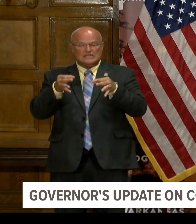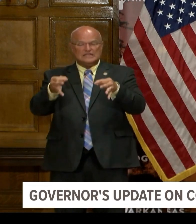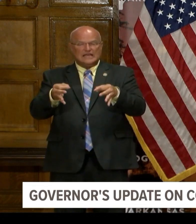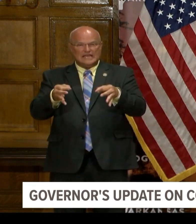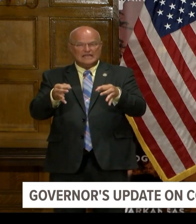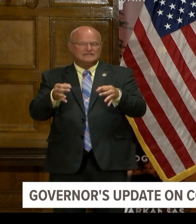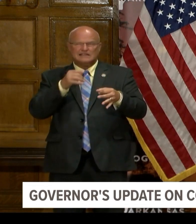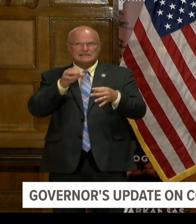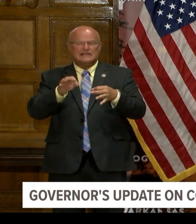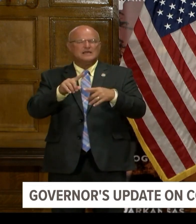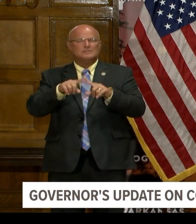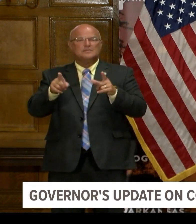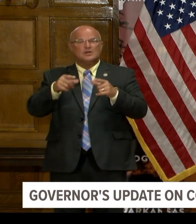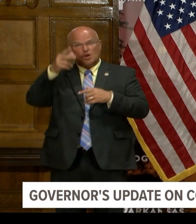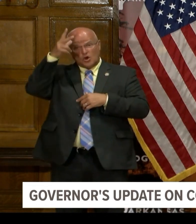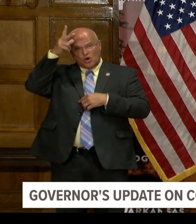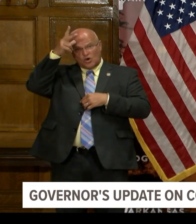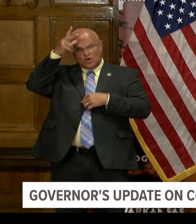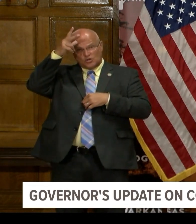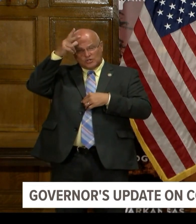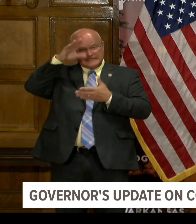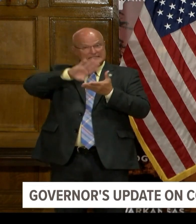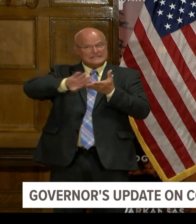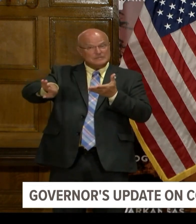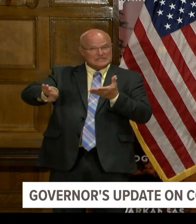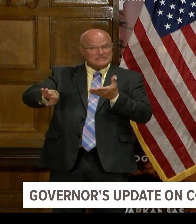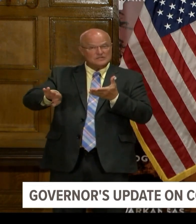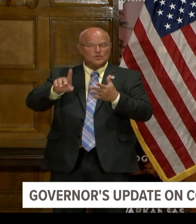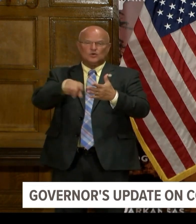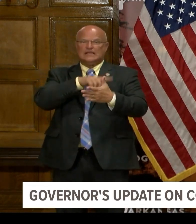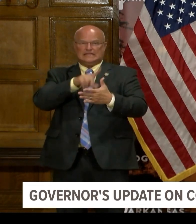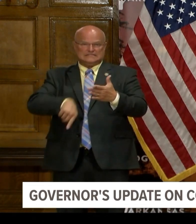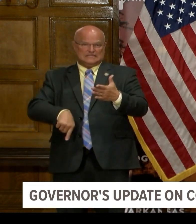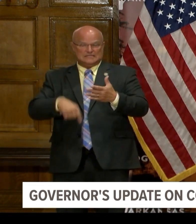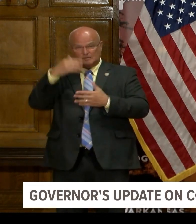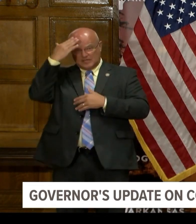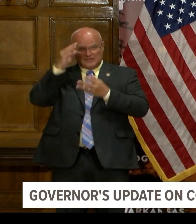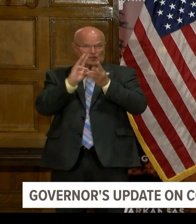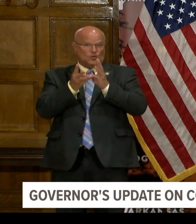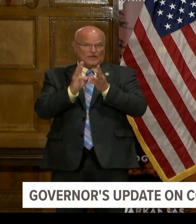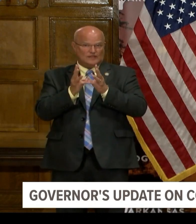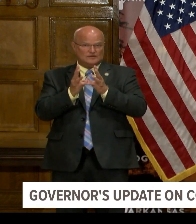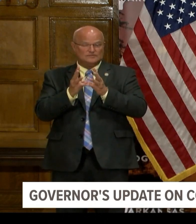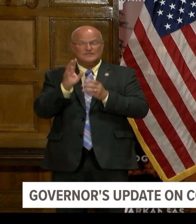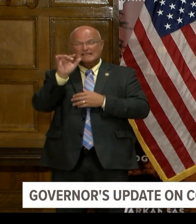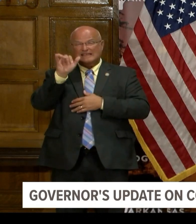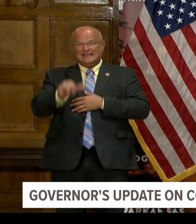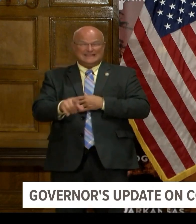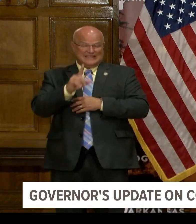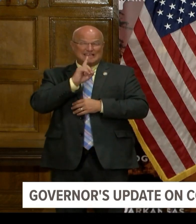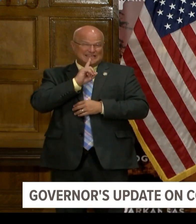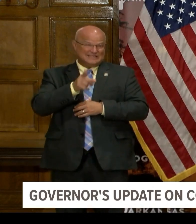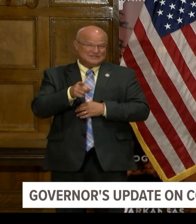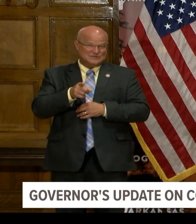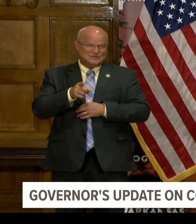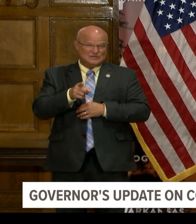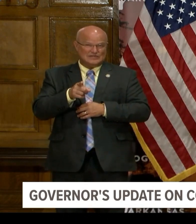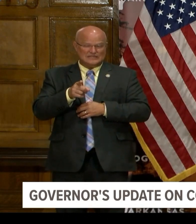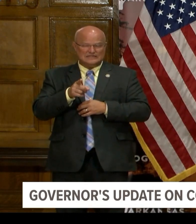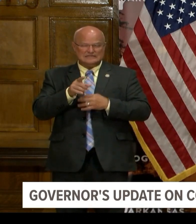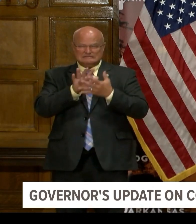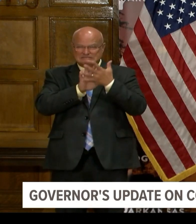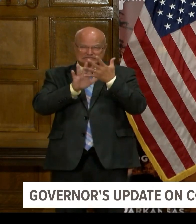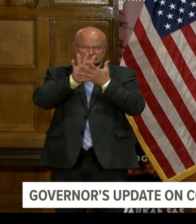not delayed, but early release or cancellations due to weather. That's really clouded some of